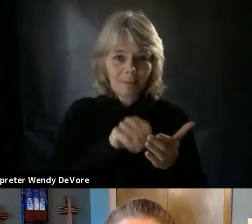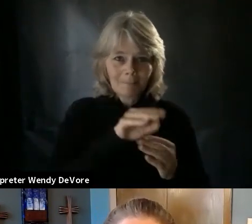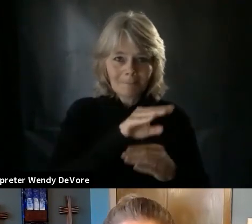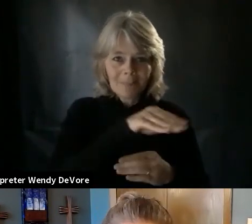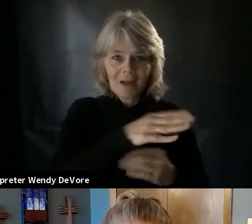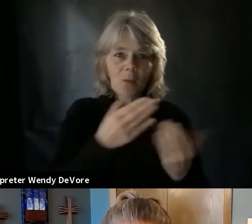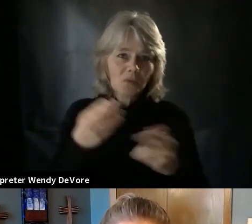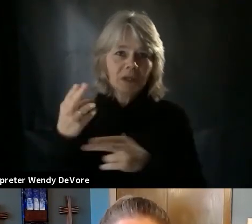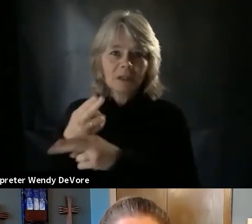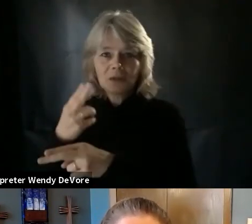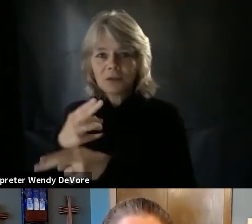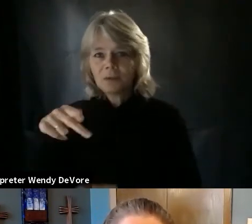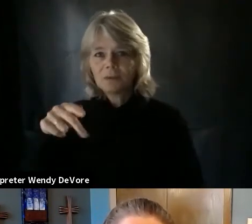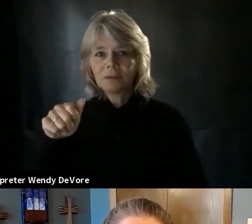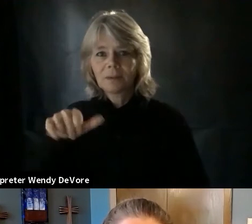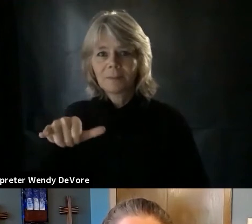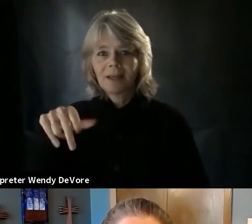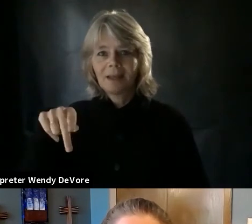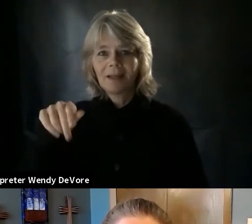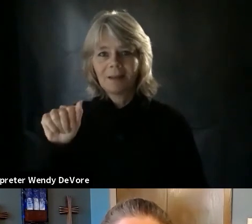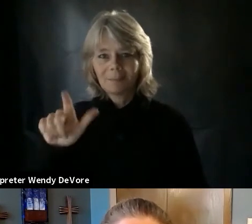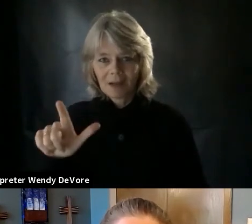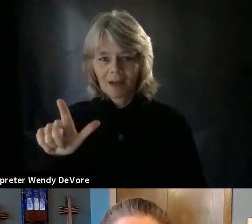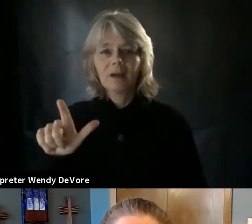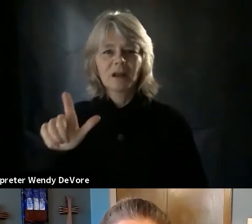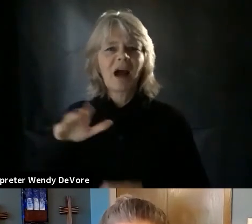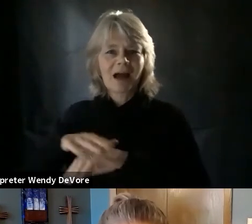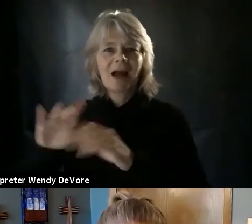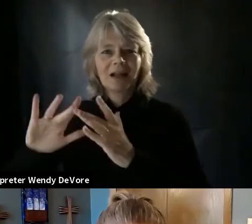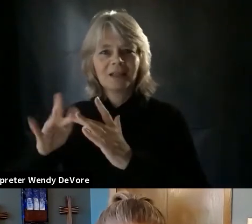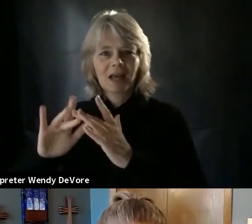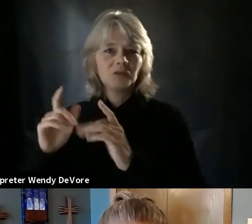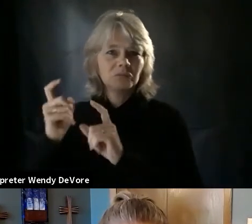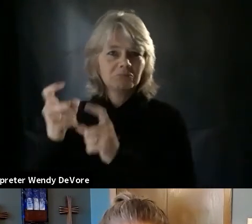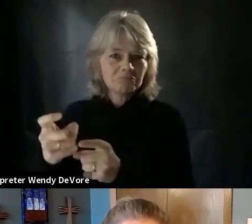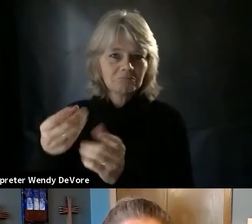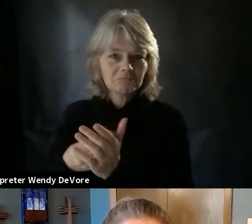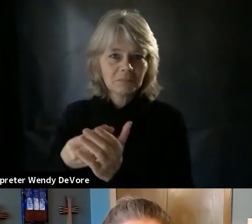PayPal to make a donation and a gift to Bread of Life.